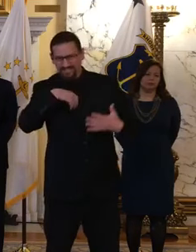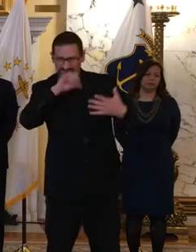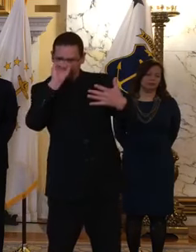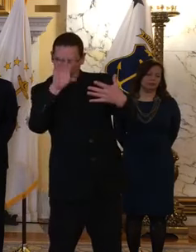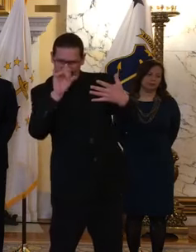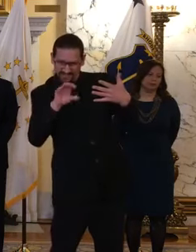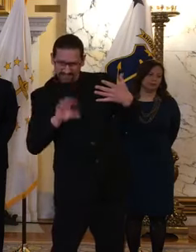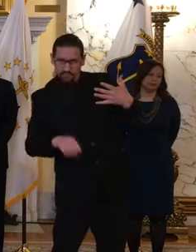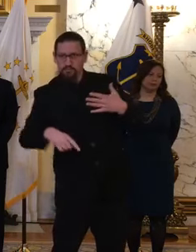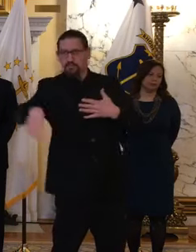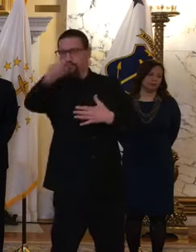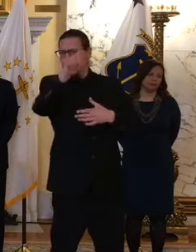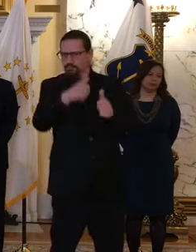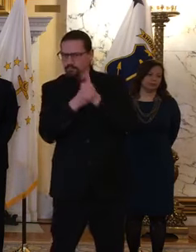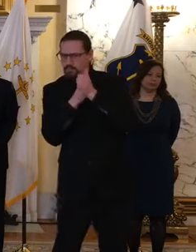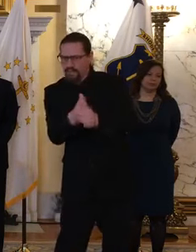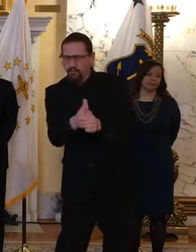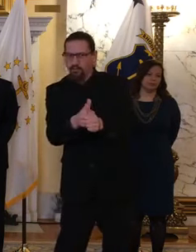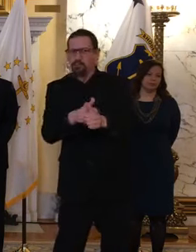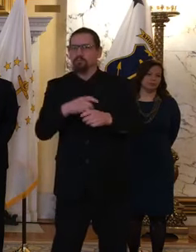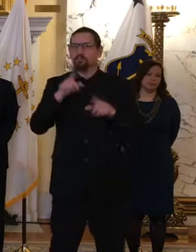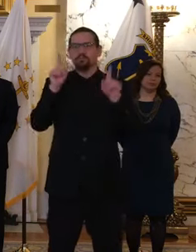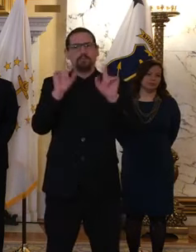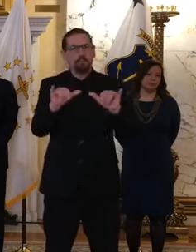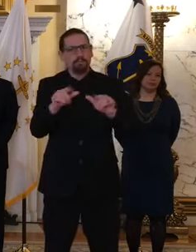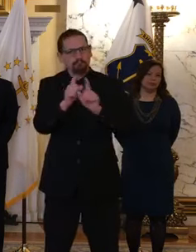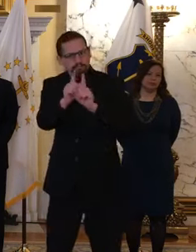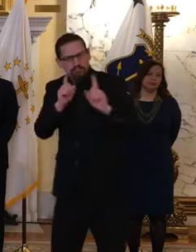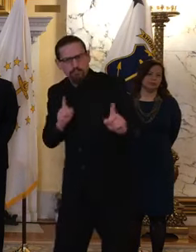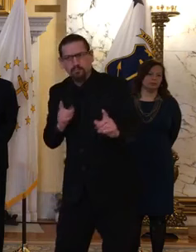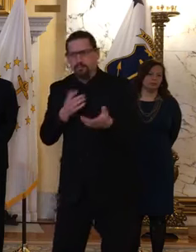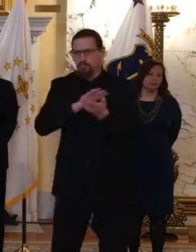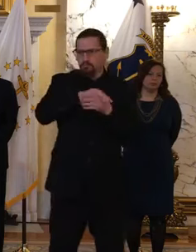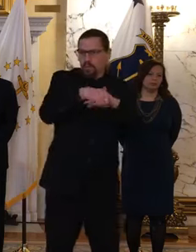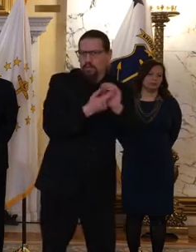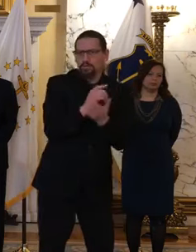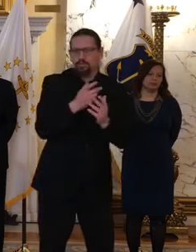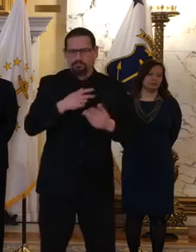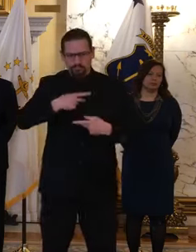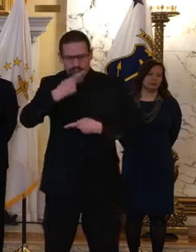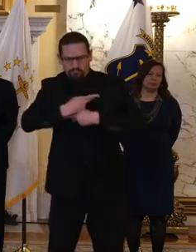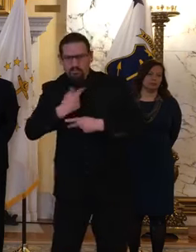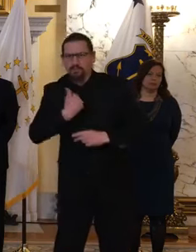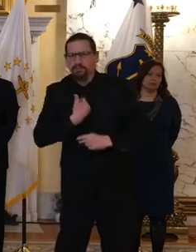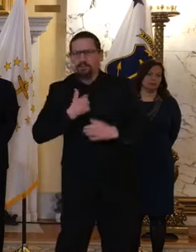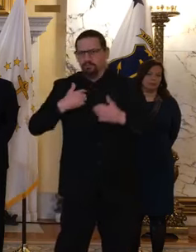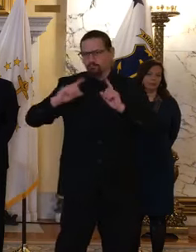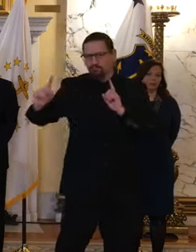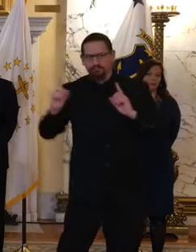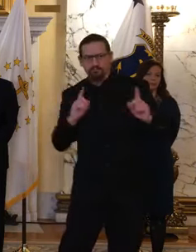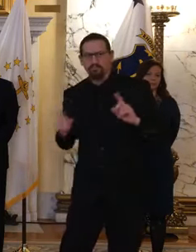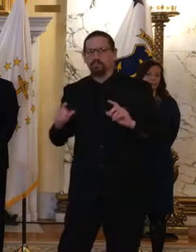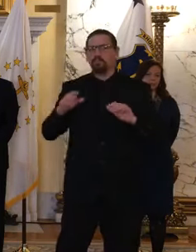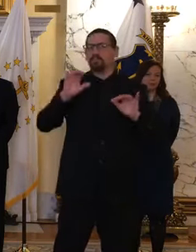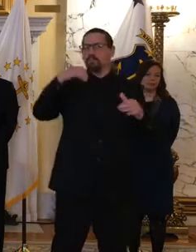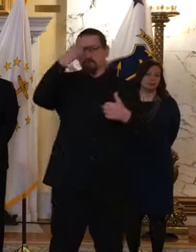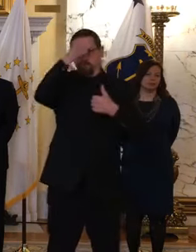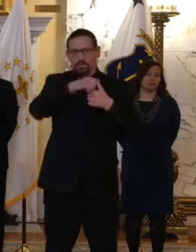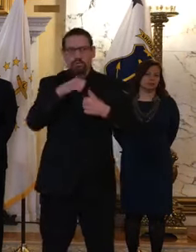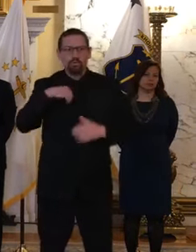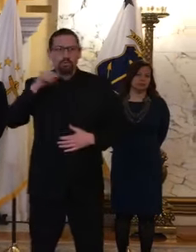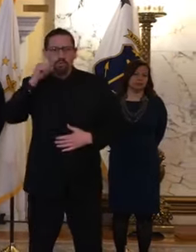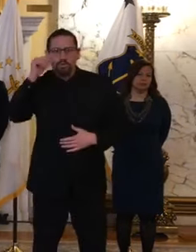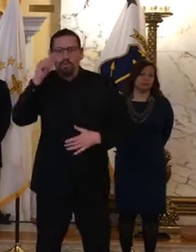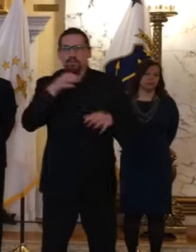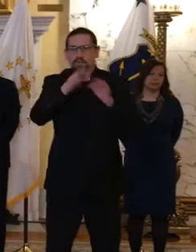rules. Yesterday I asked all the people of Rhode Island to make a list of the five people you will be with and